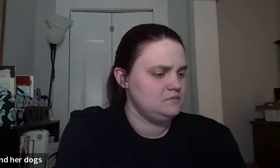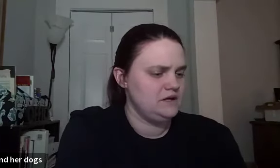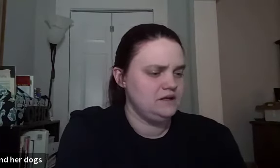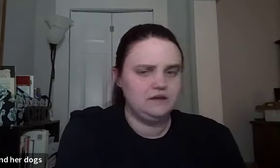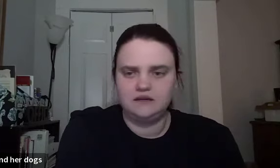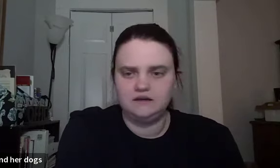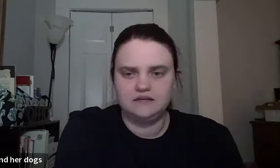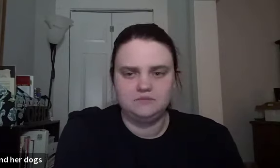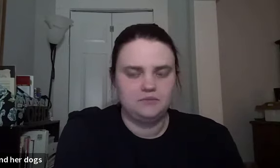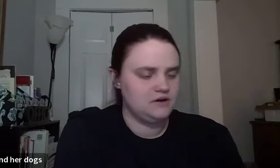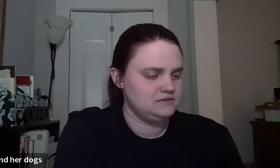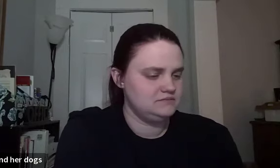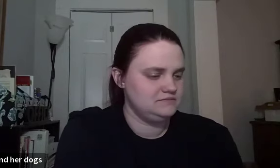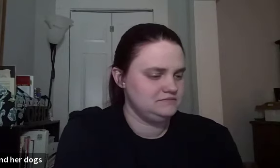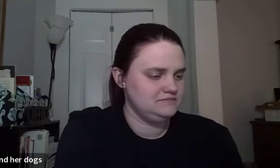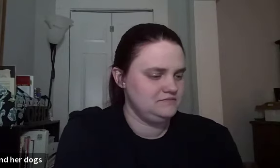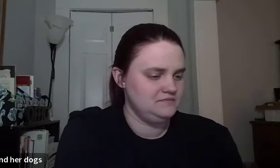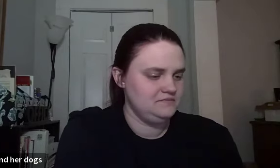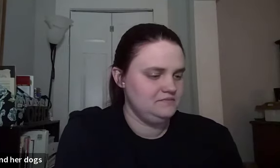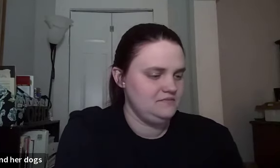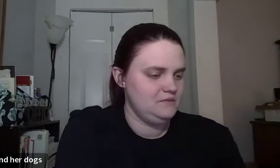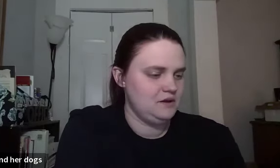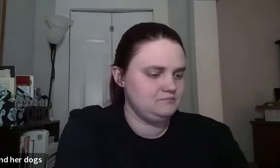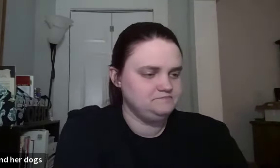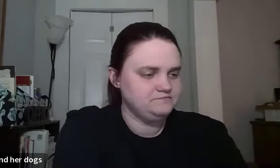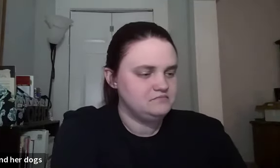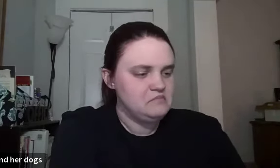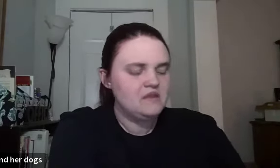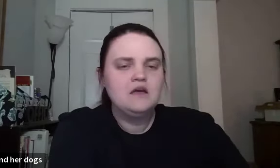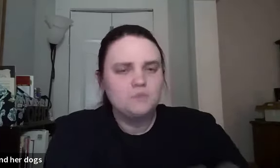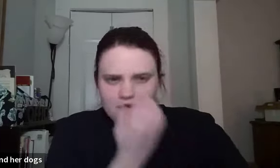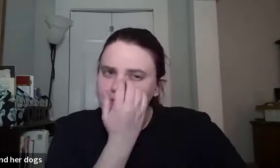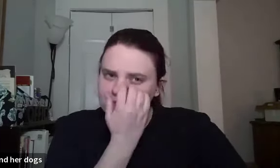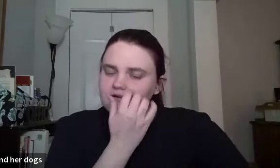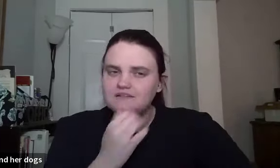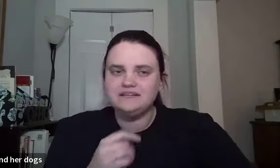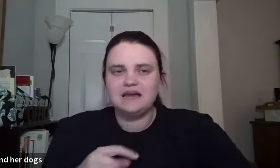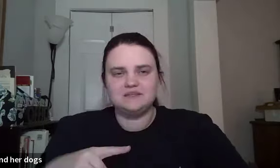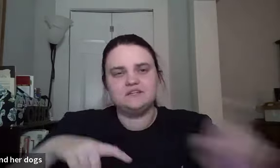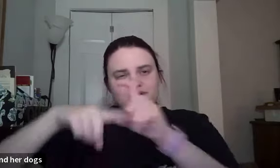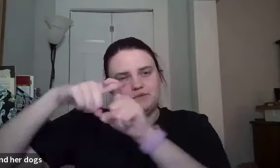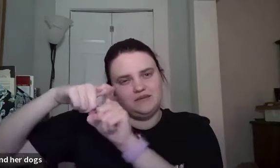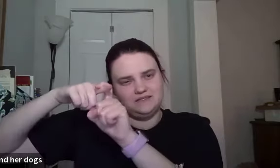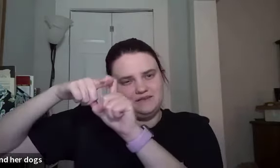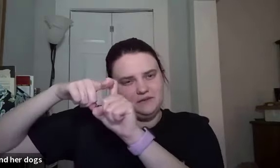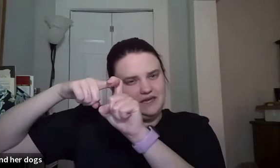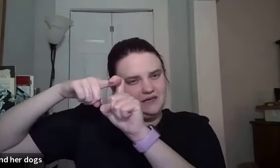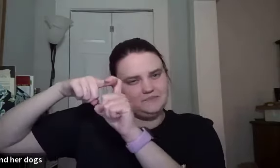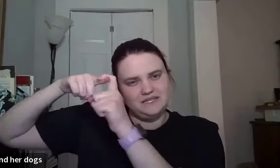Where can I not type opossum? There we go. But if I remember correctly, it has something to do with because of them hanging upside